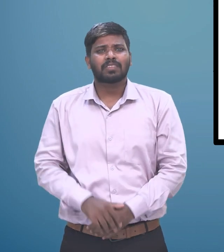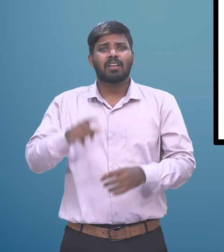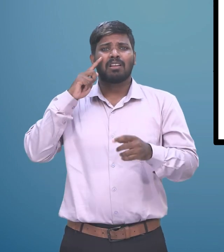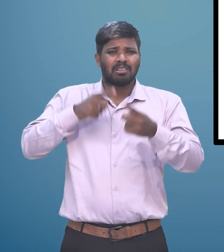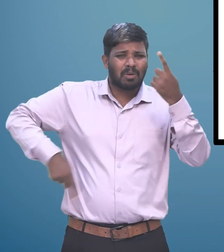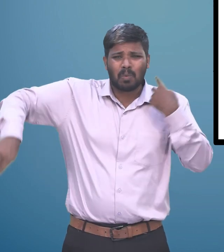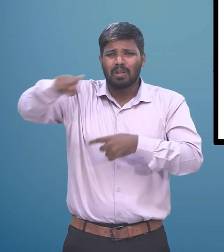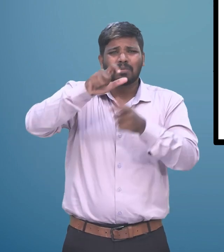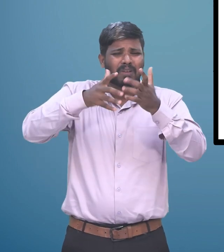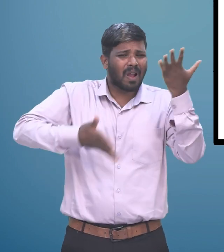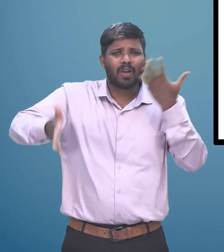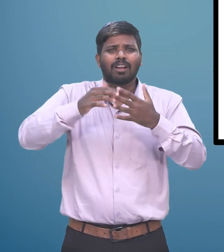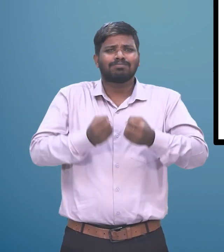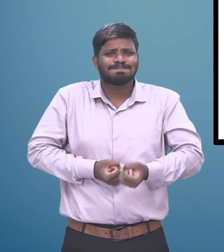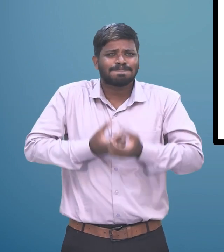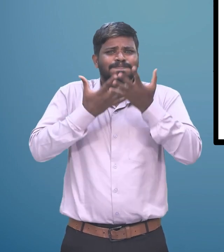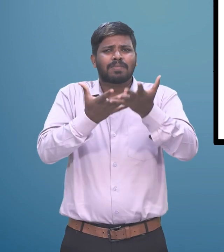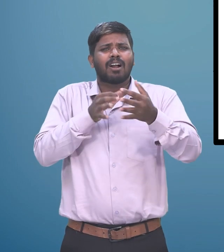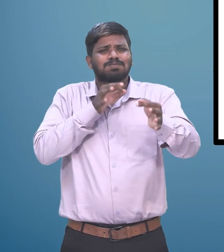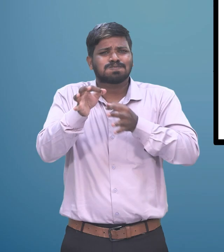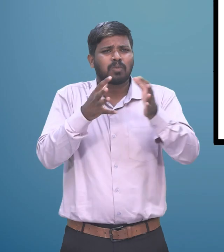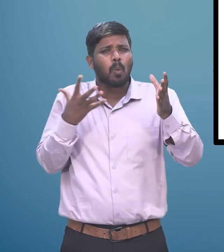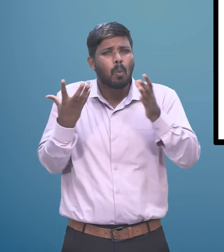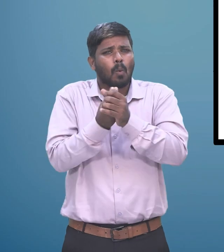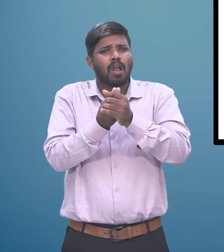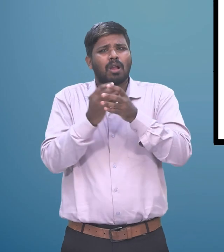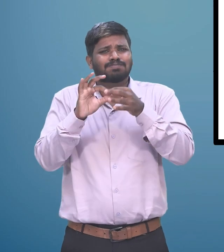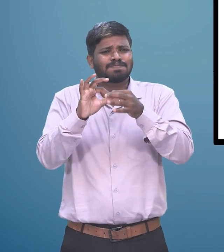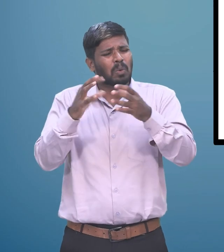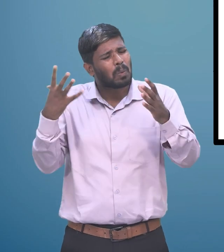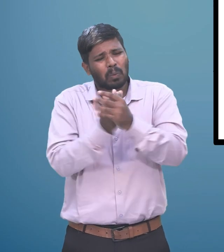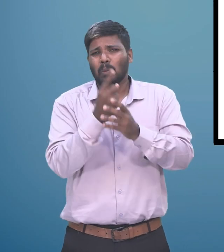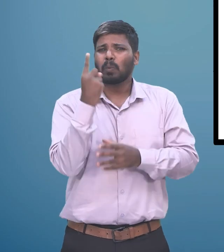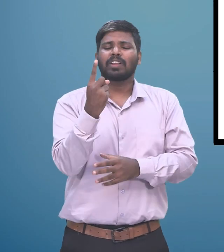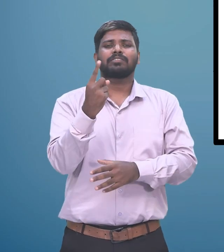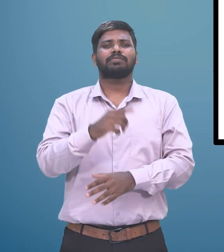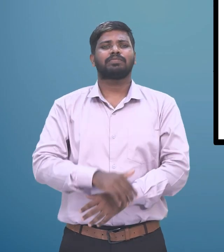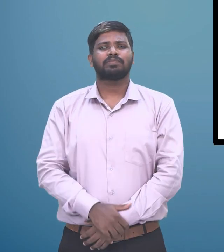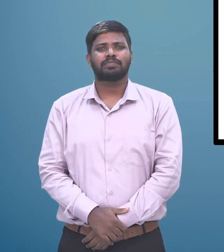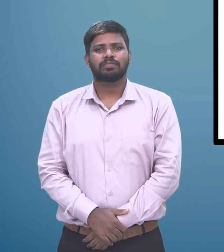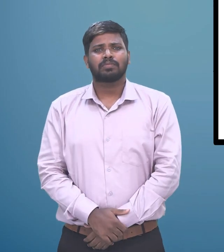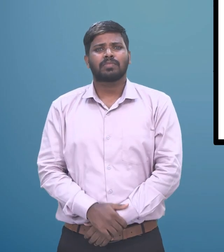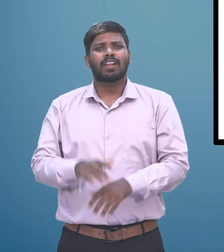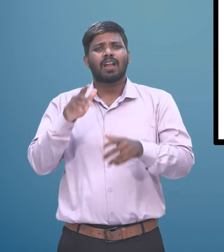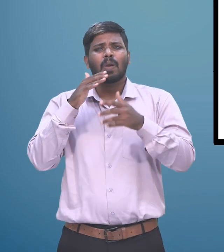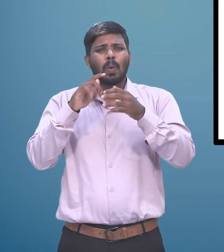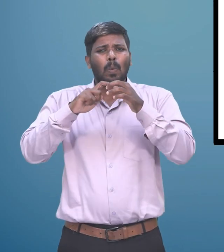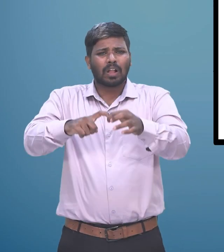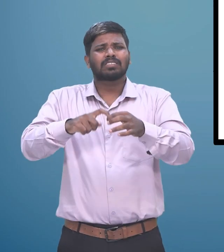shall we perceive and express this unity, or the many in the one? To answer this question,